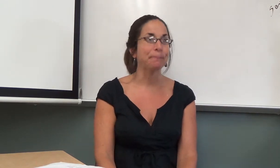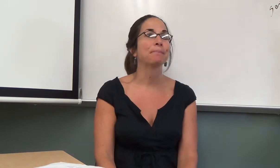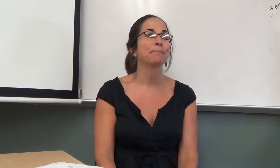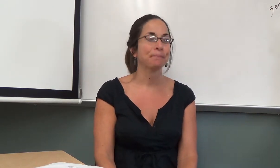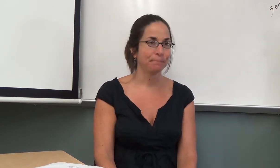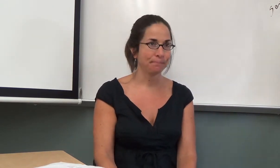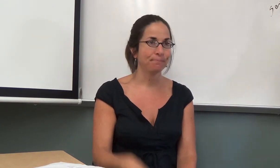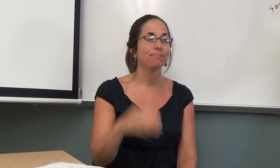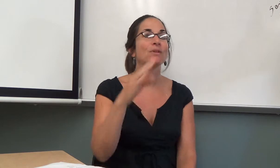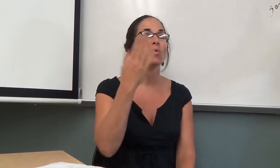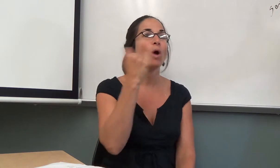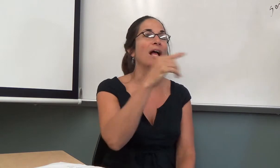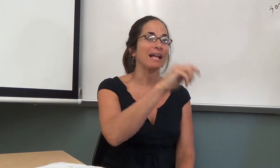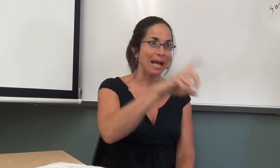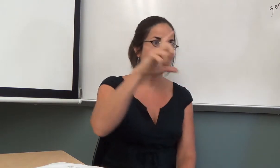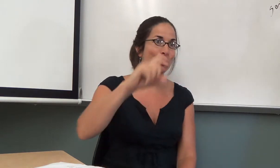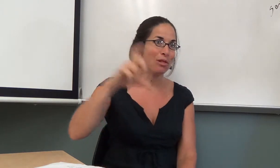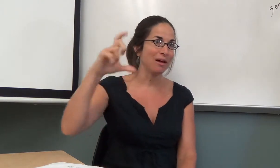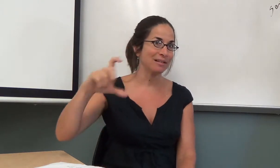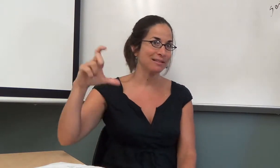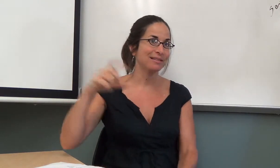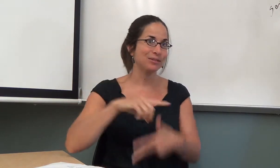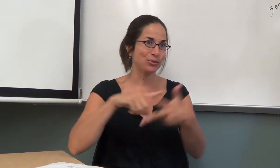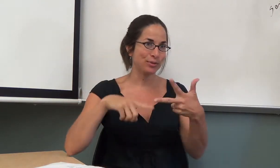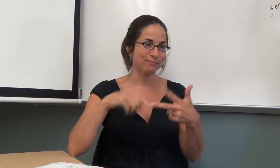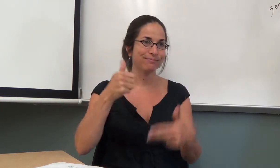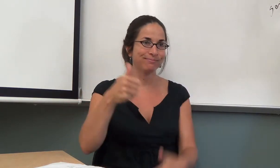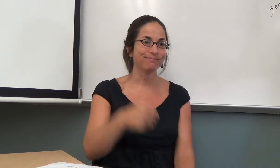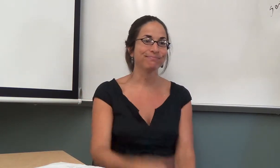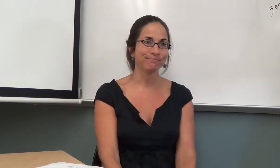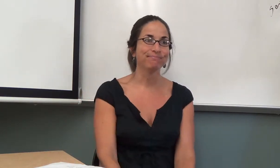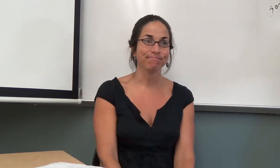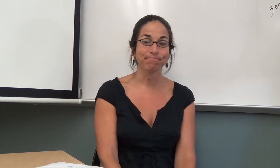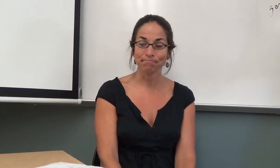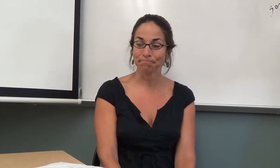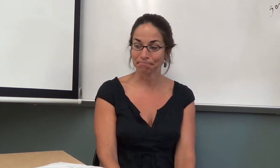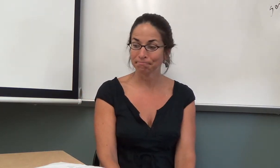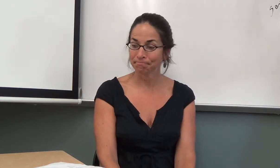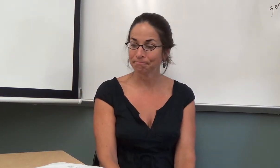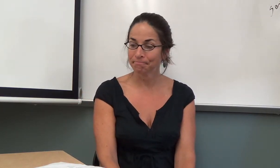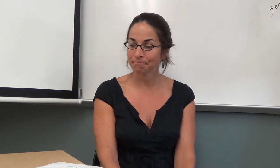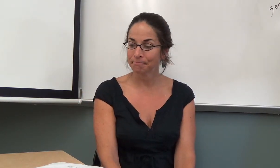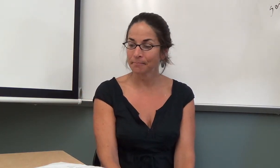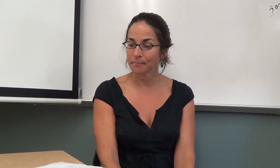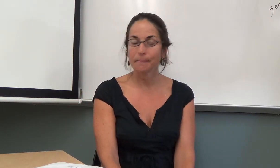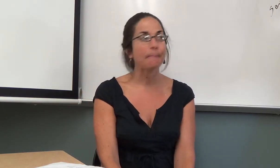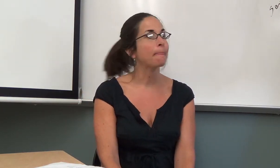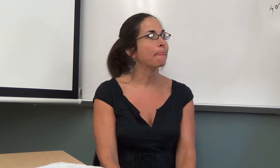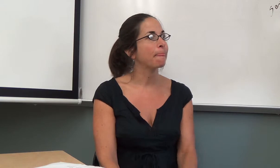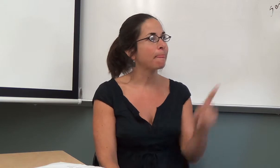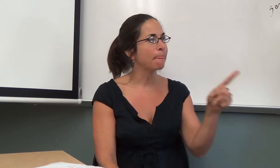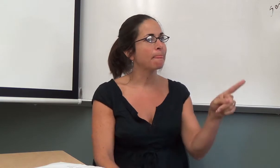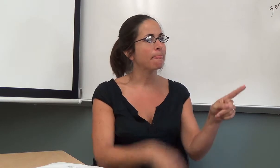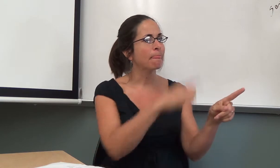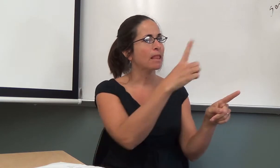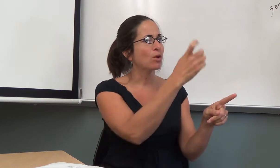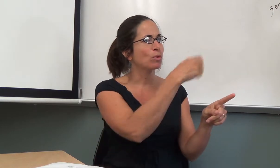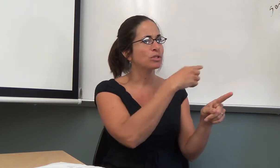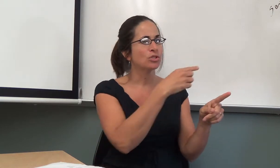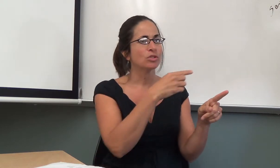capitalized. It's capitalized, good. Yeah. All right, we're getting close. Yes. In this sentence, working, it is a verb